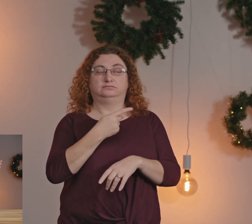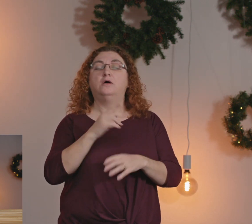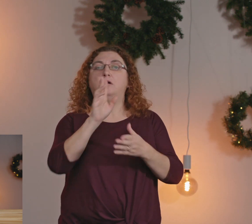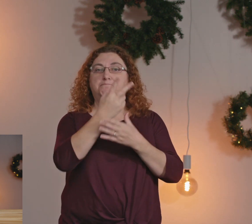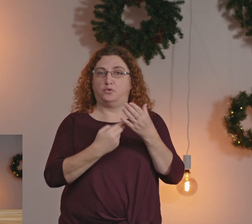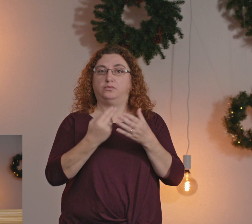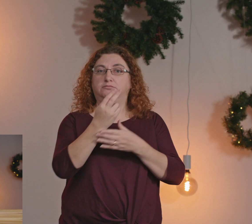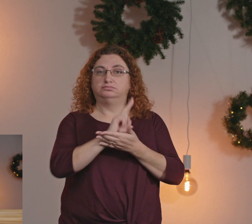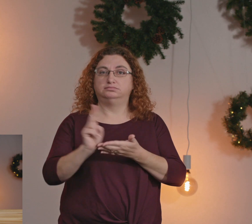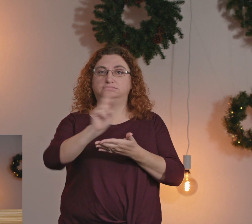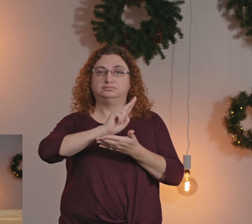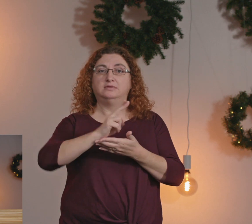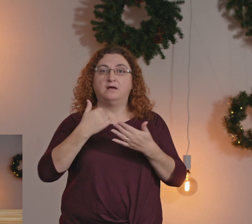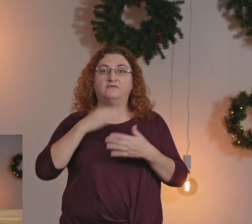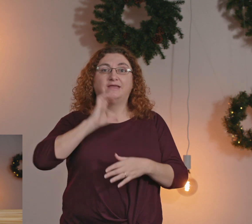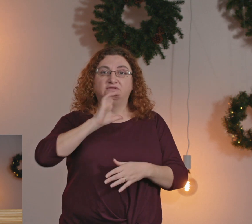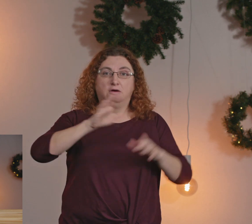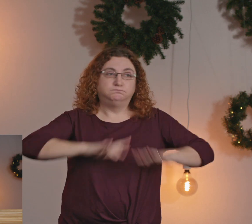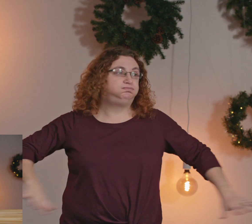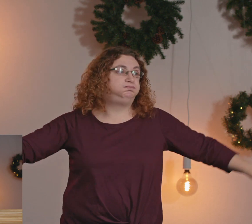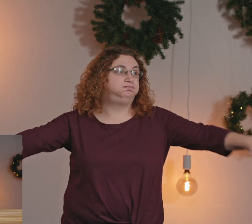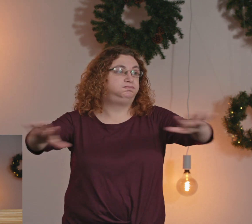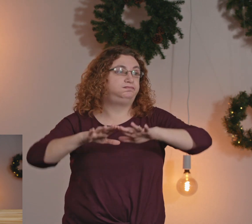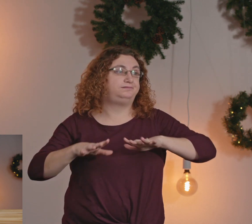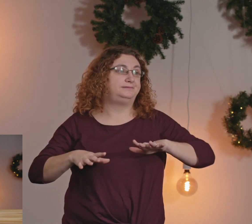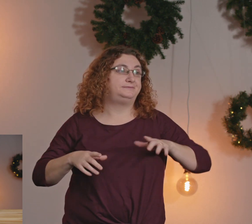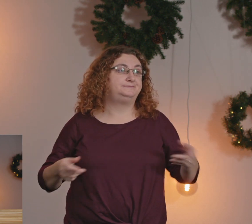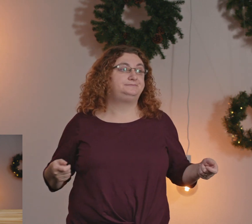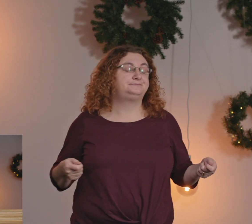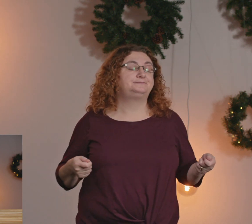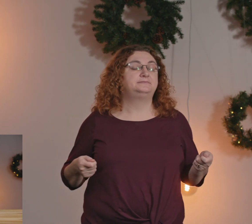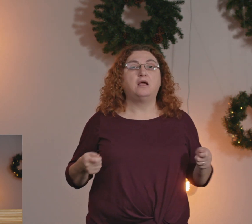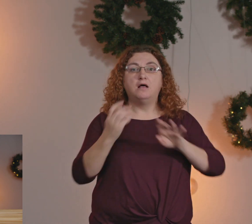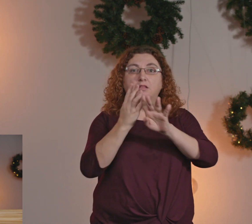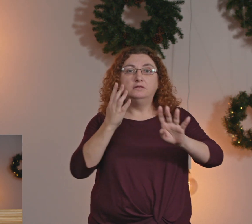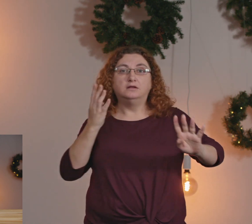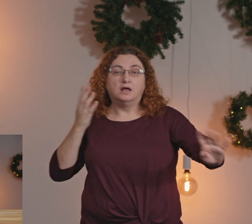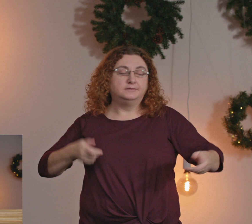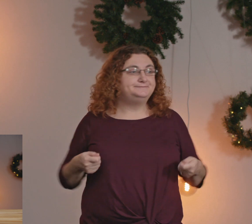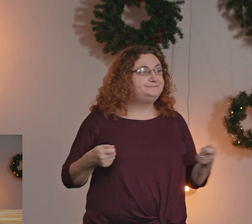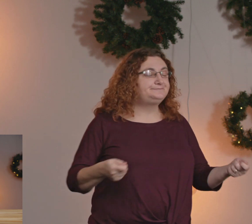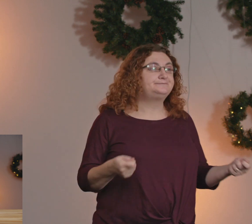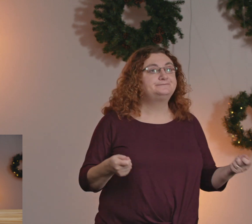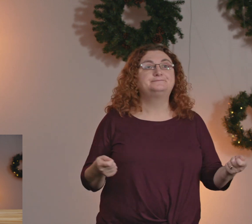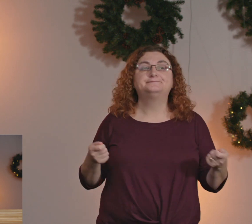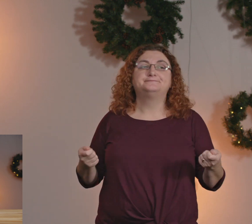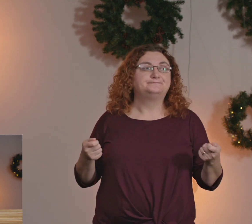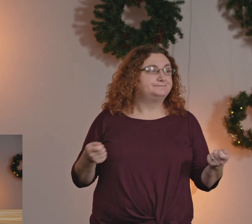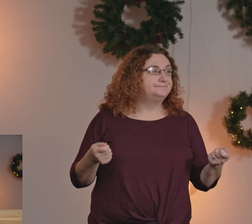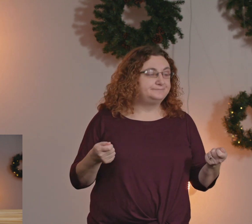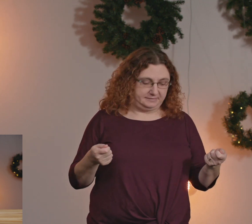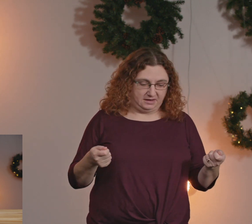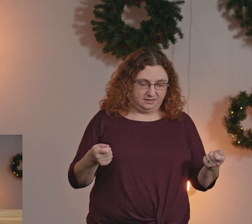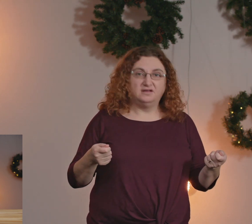big, large cafeteria, and she had gone through the line and had come out with a plate full of all